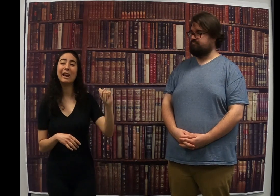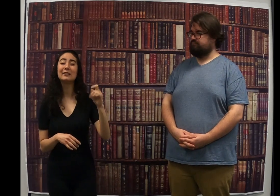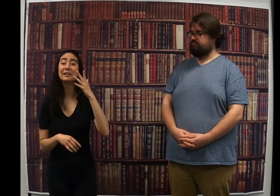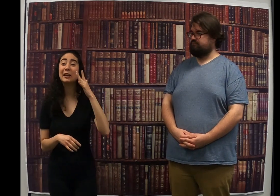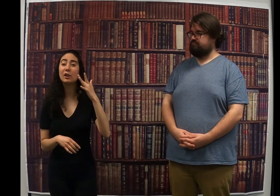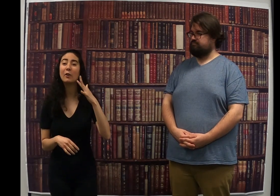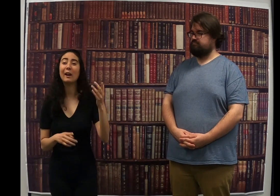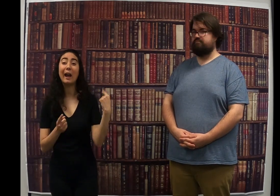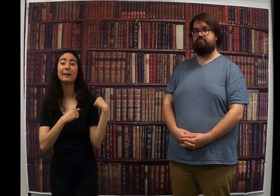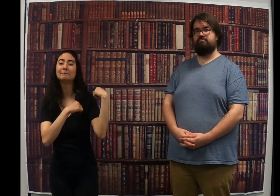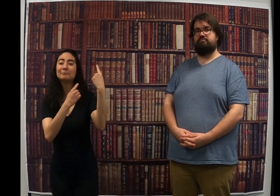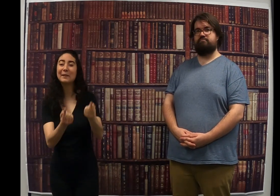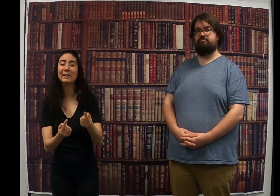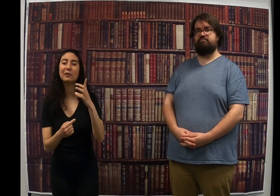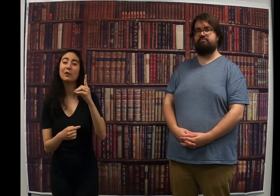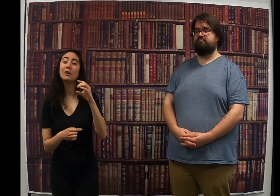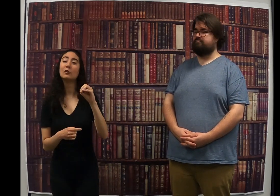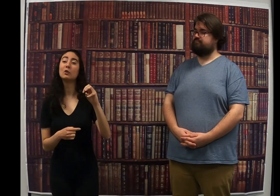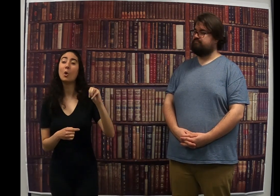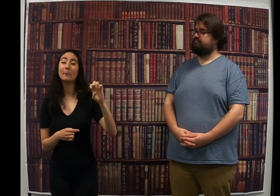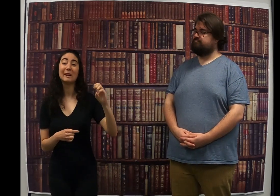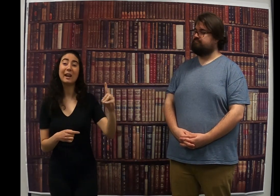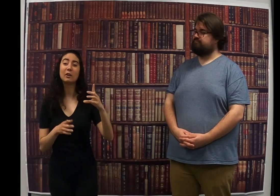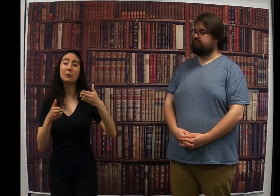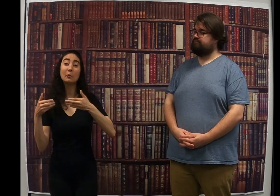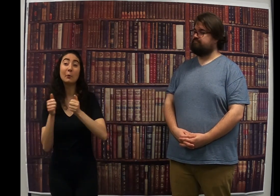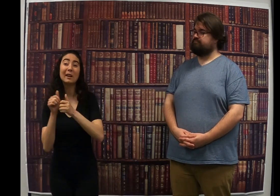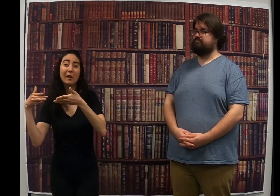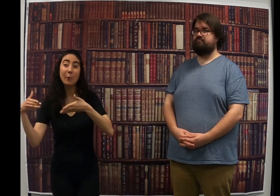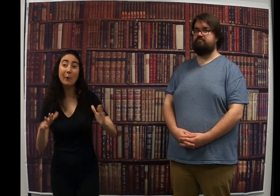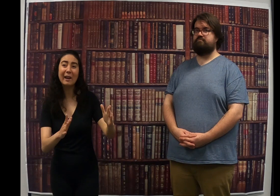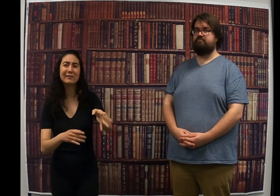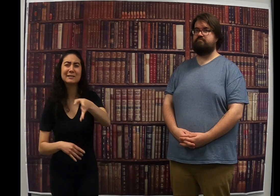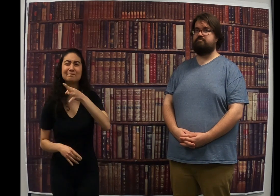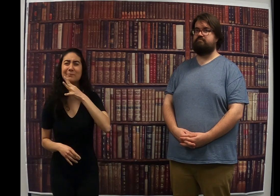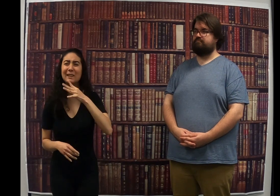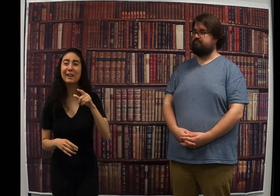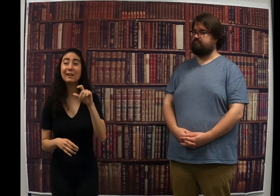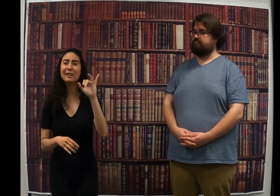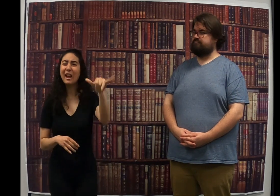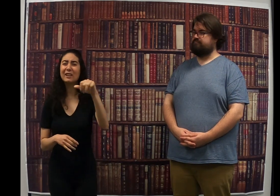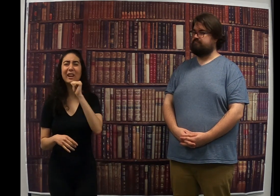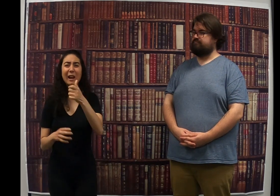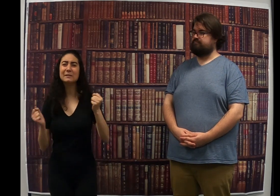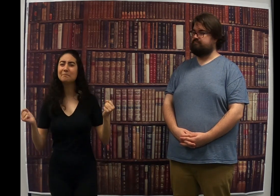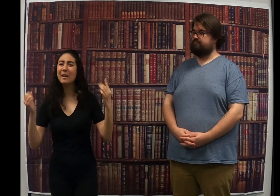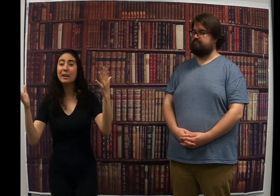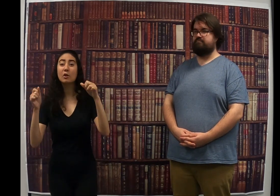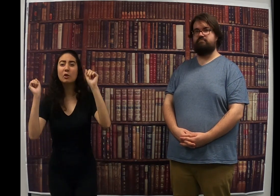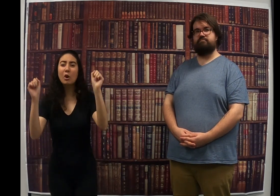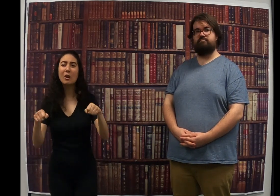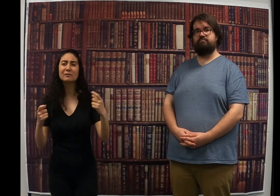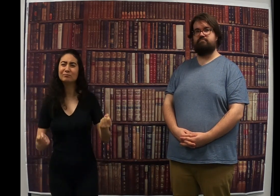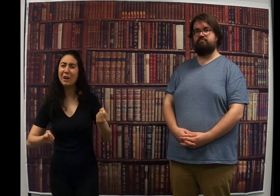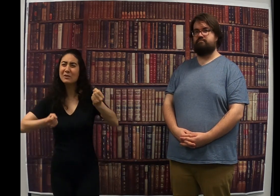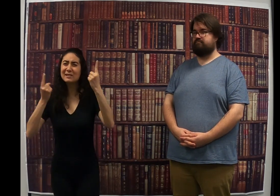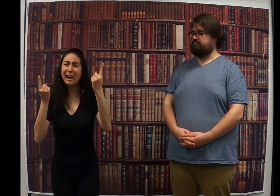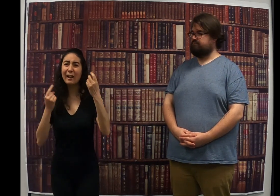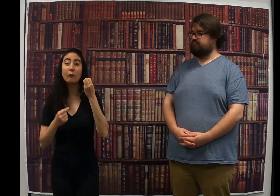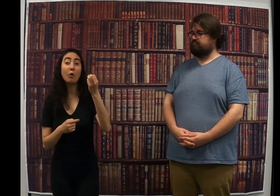Dearest Echo had been doomed with a way of speaking that not many could understand or find agreeable,